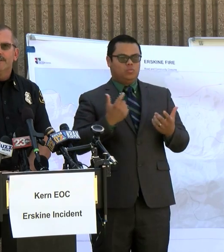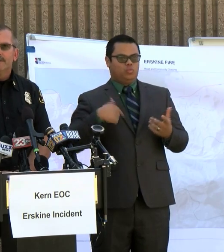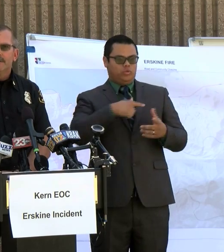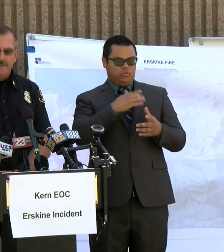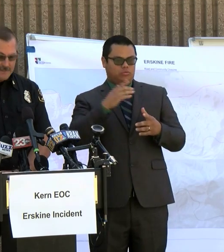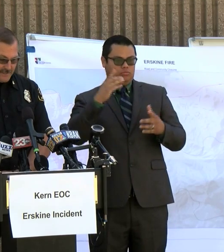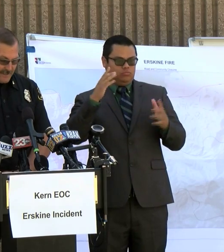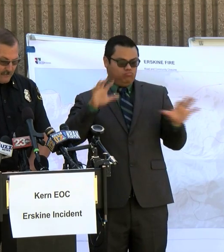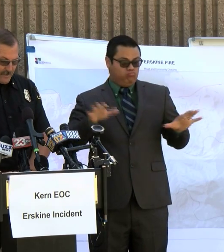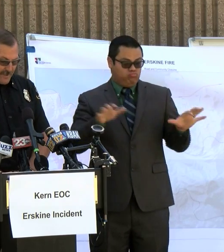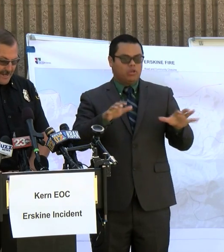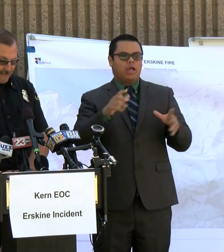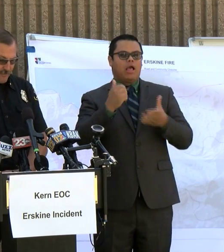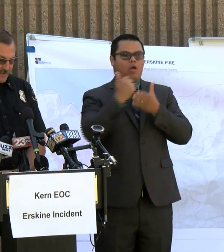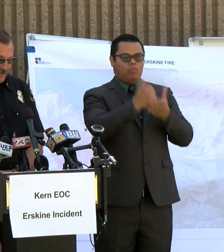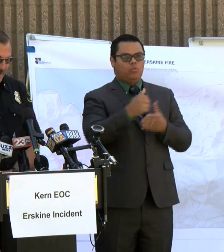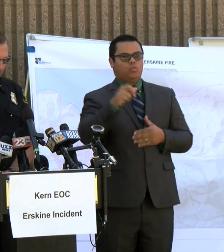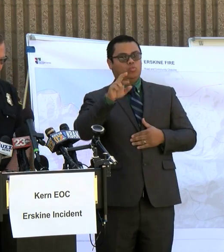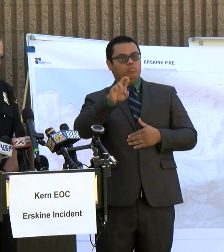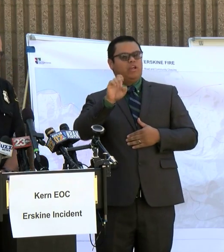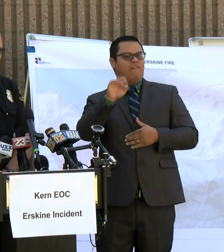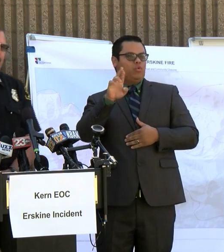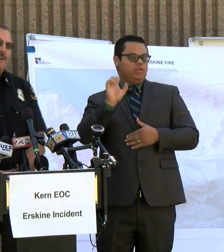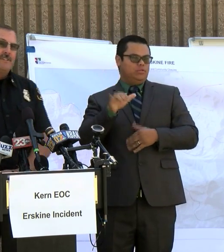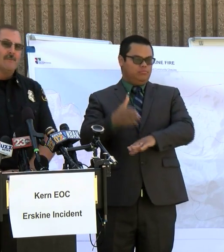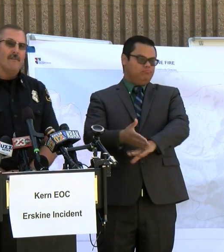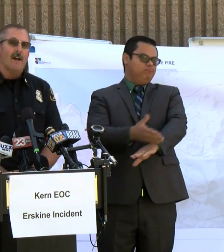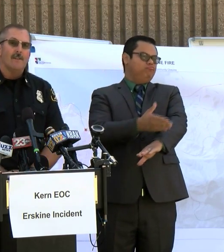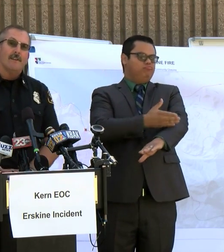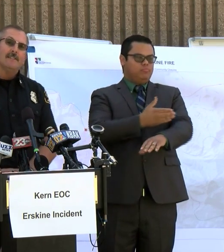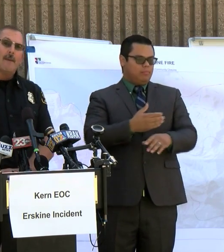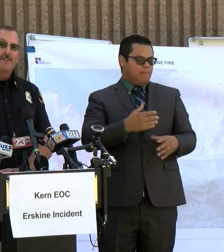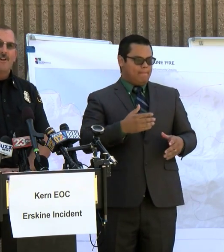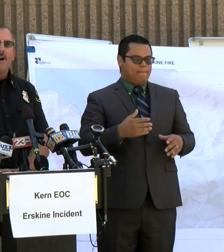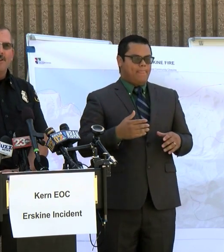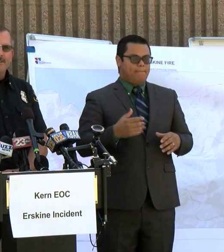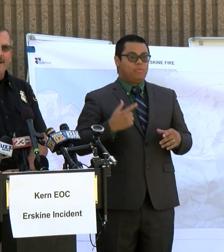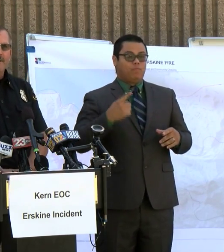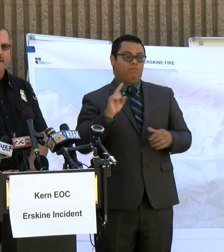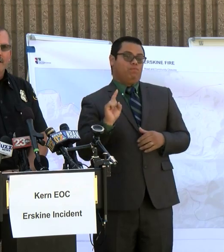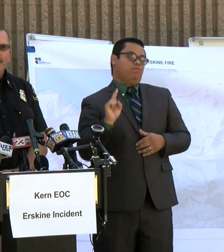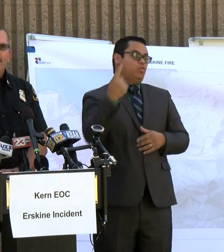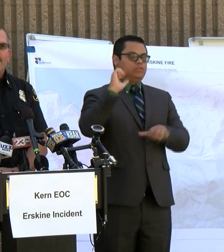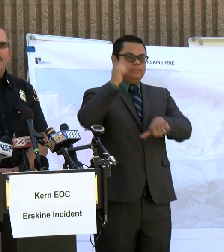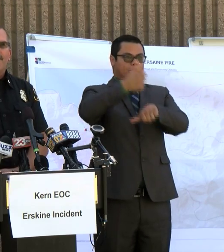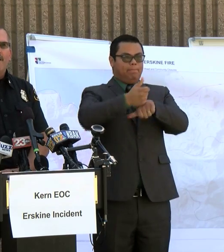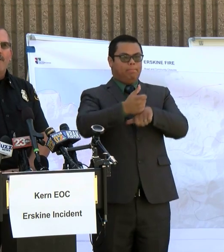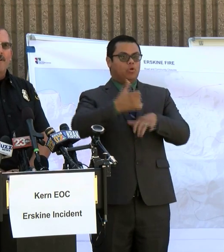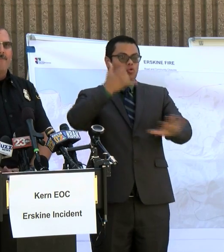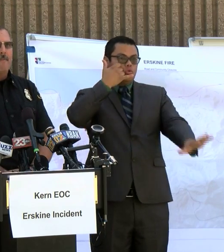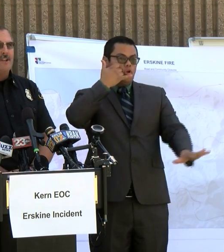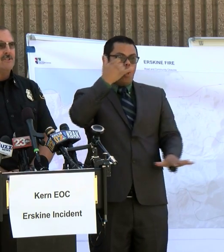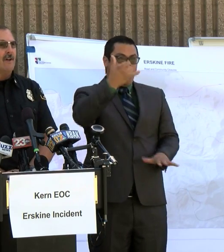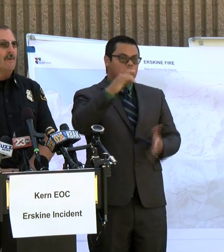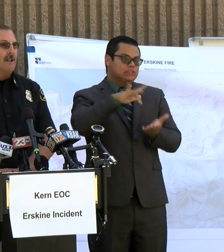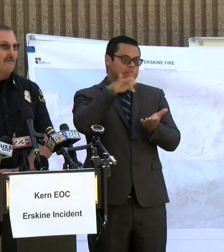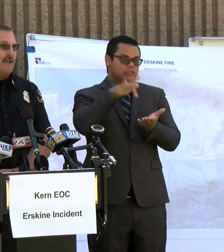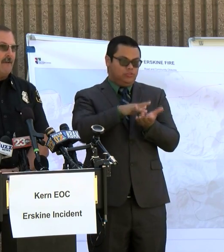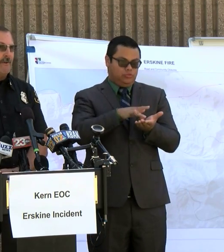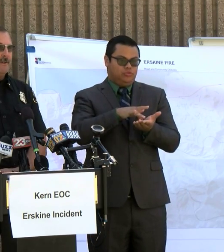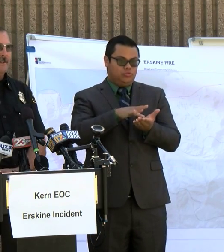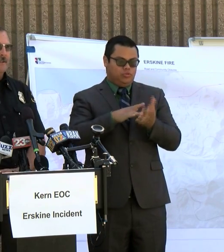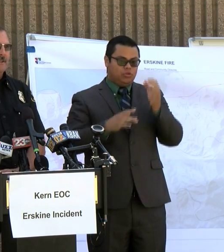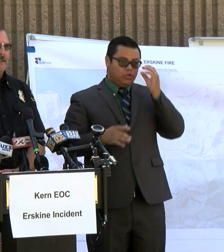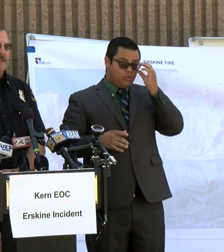effort. With that effort, one of the first things we've done is we established a call center for people to call for information on the